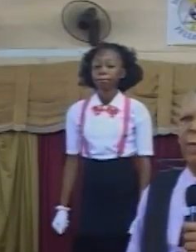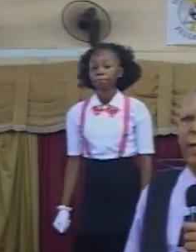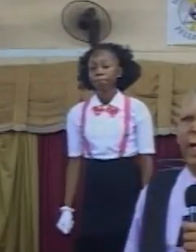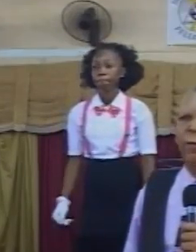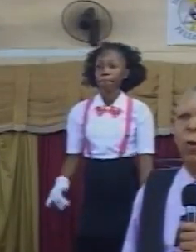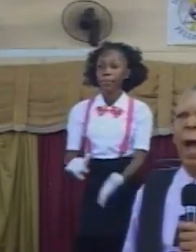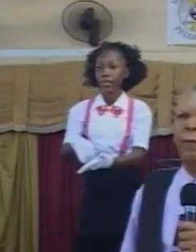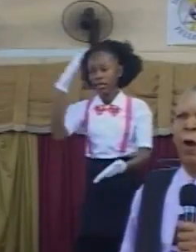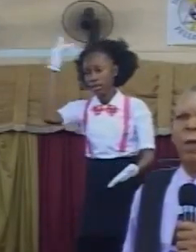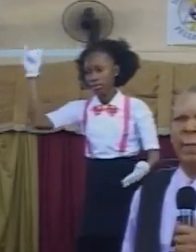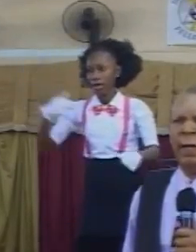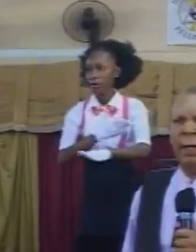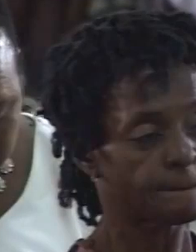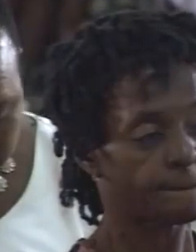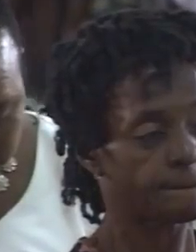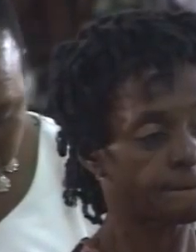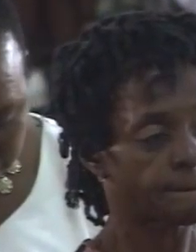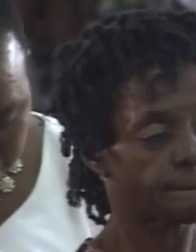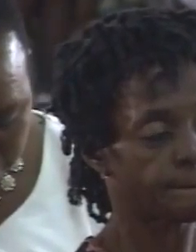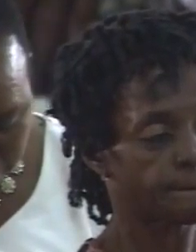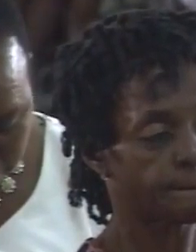That's why over there you have no wife or husband.